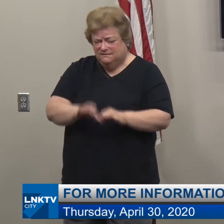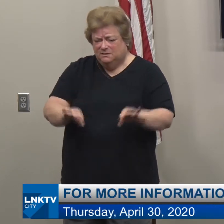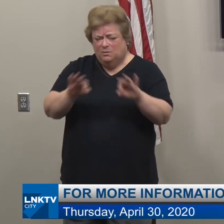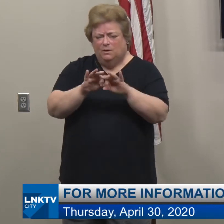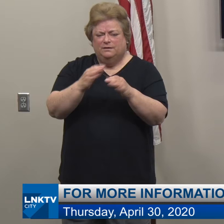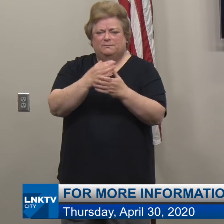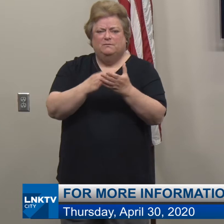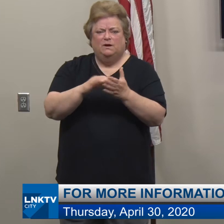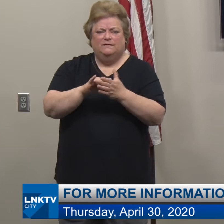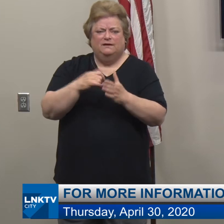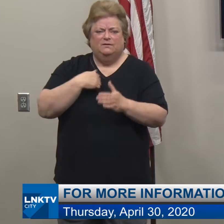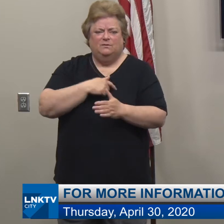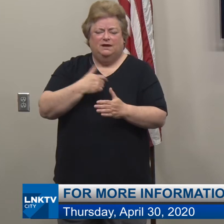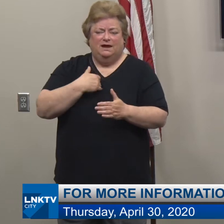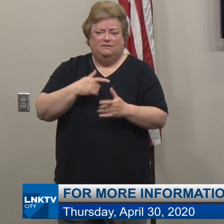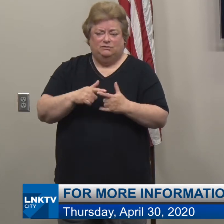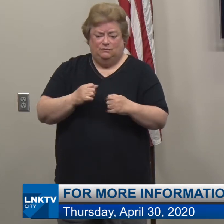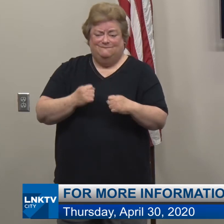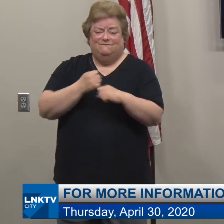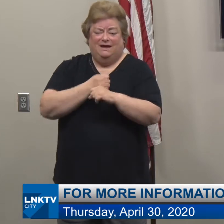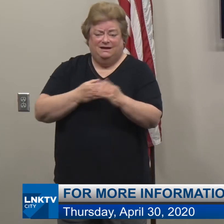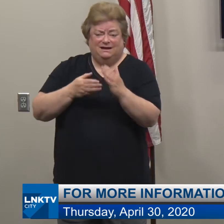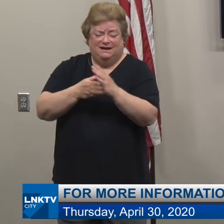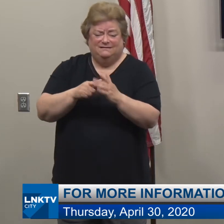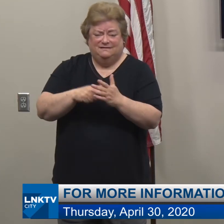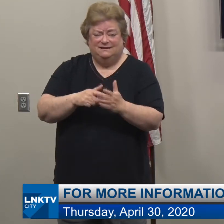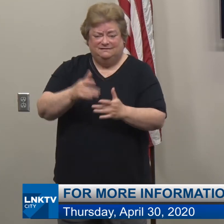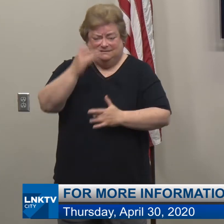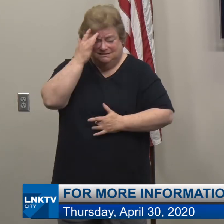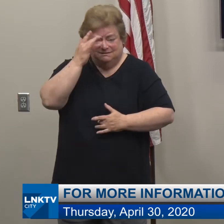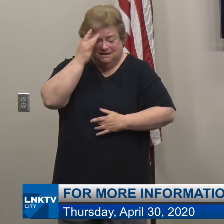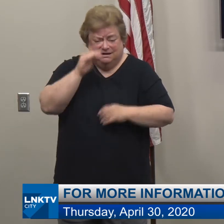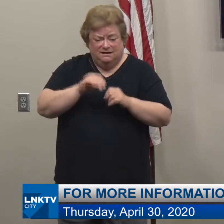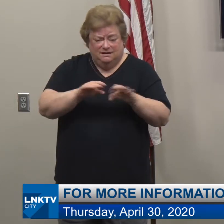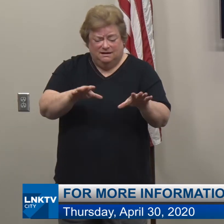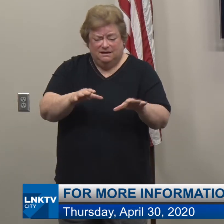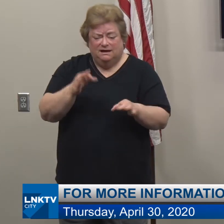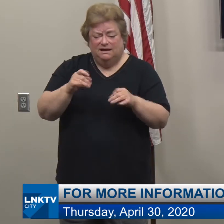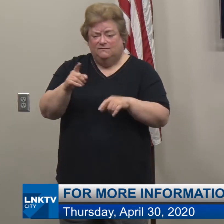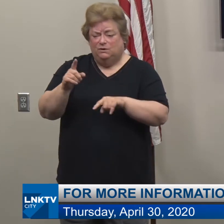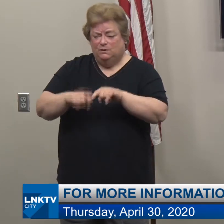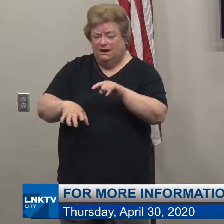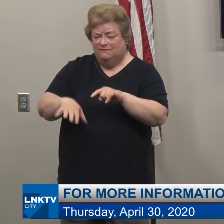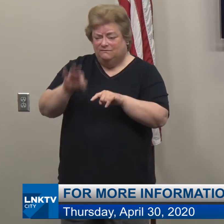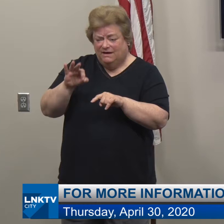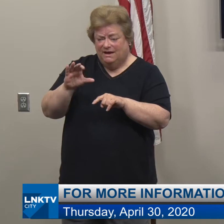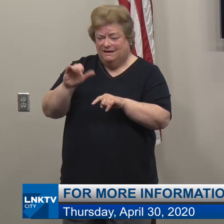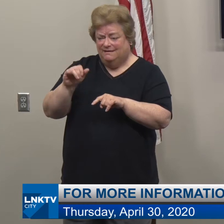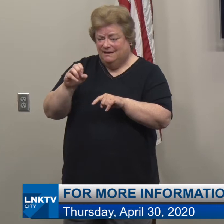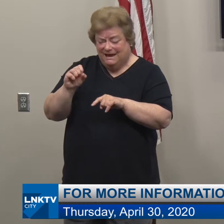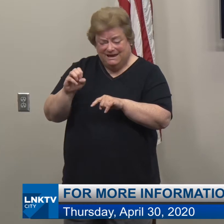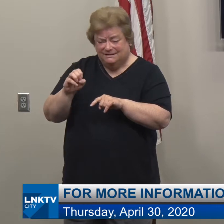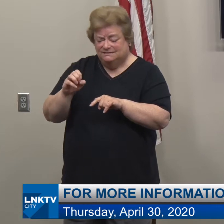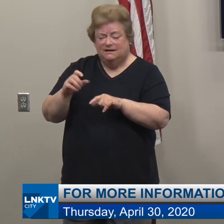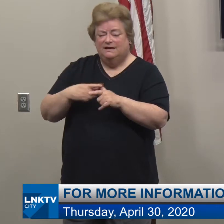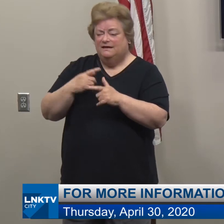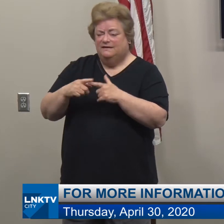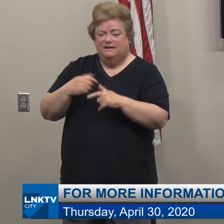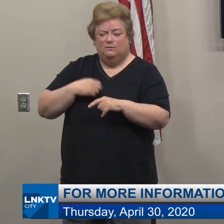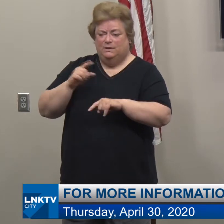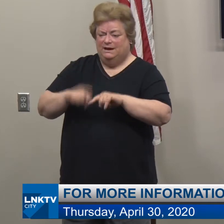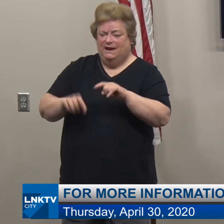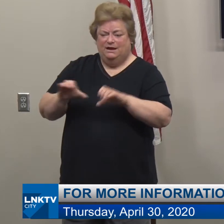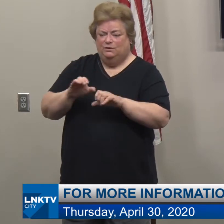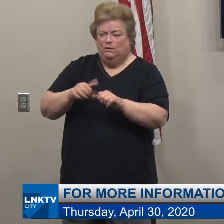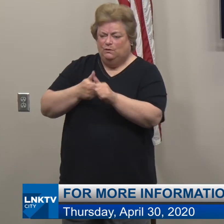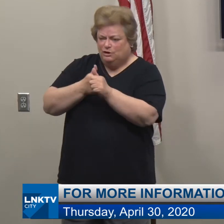we have to fight this pandemic. If you can't find the cases, there's no way to successfully do the